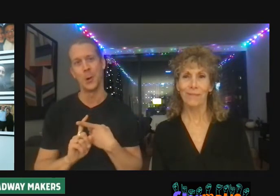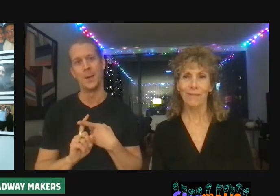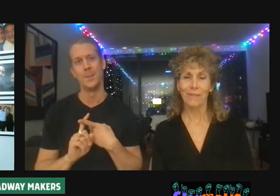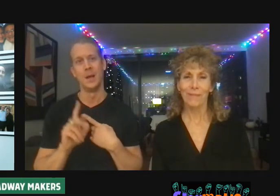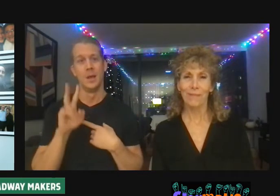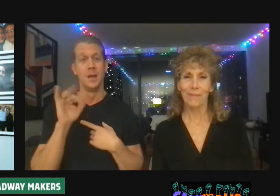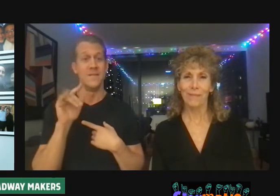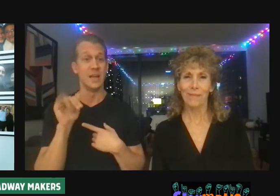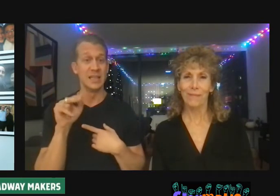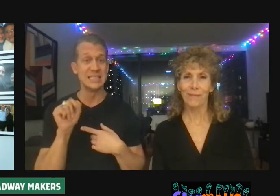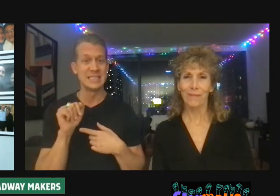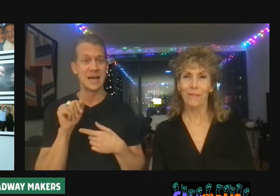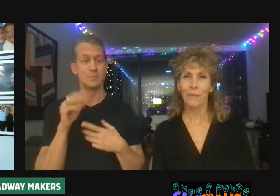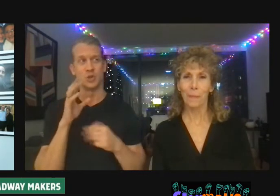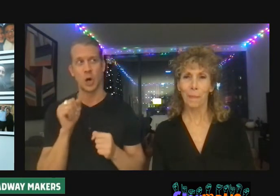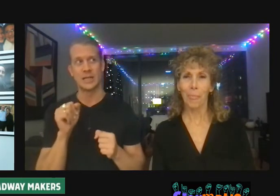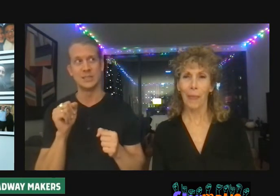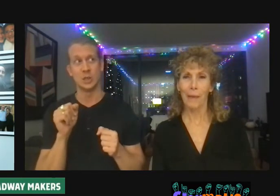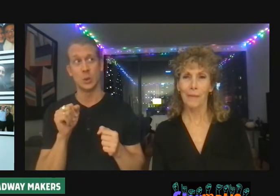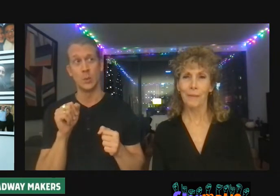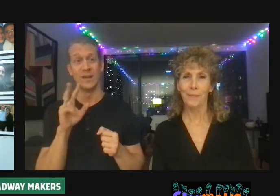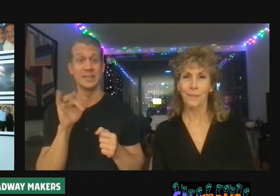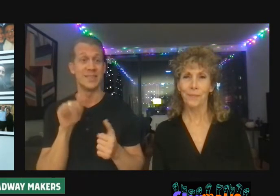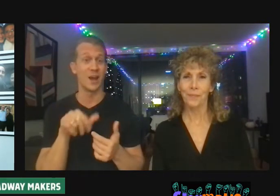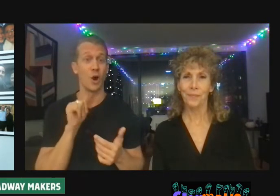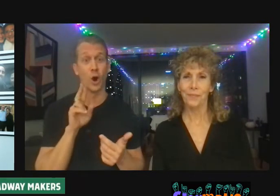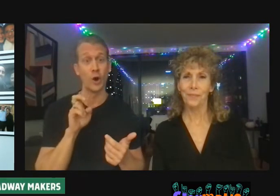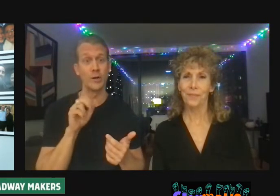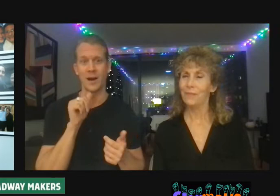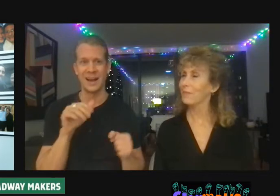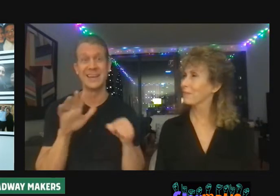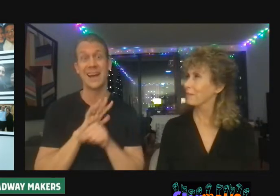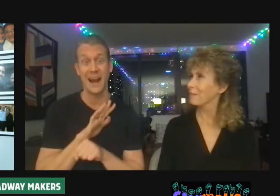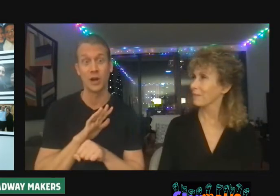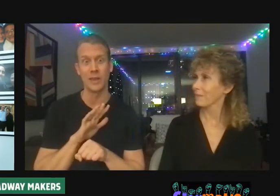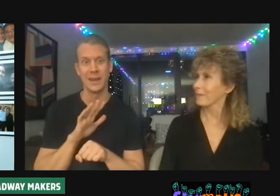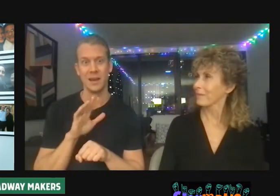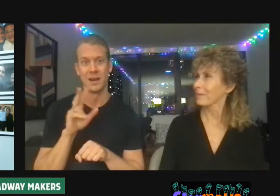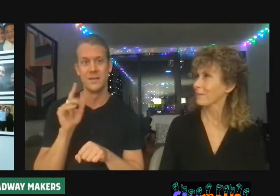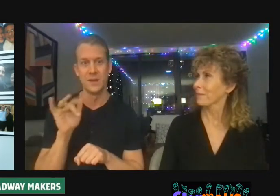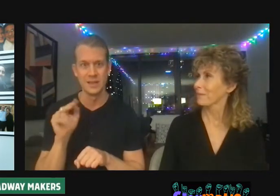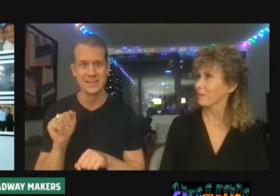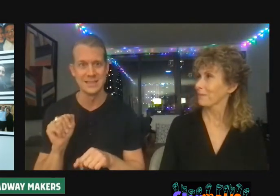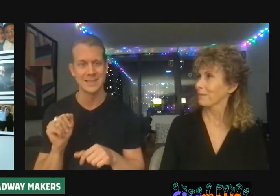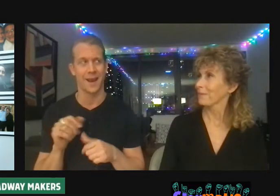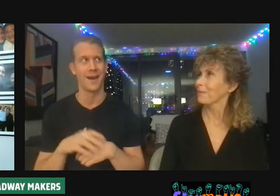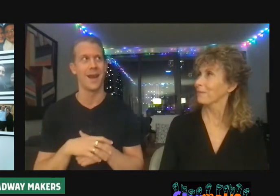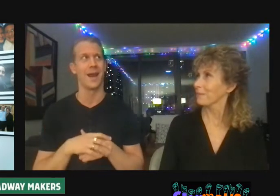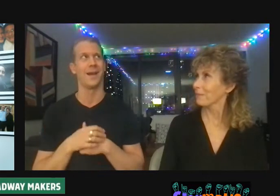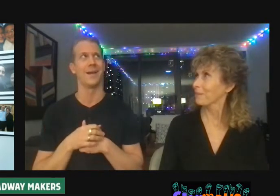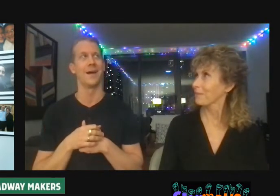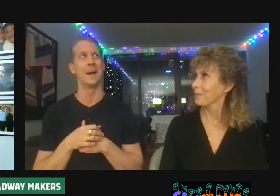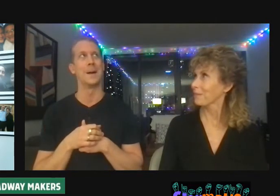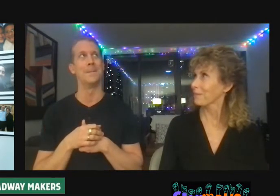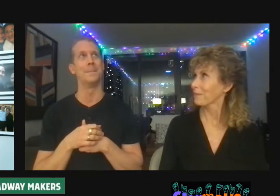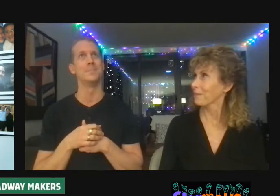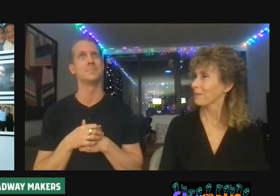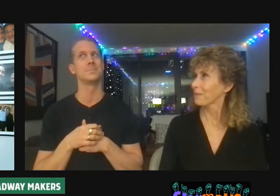to villains. I'm drawn to villains that are not entirely villains.